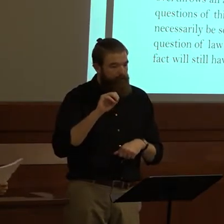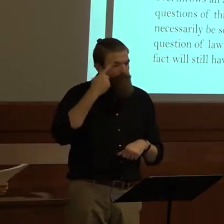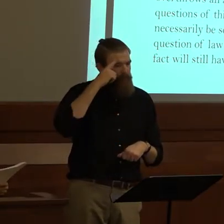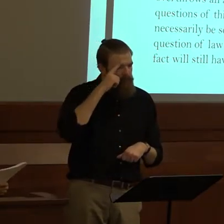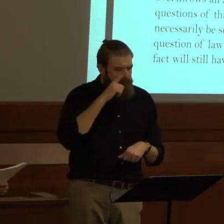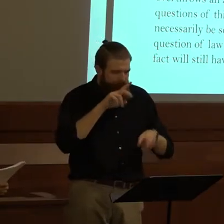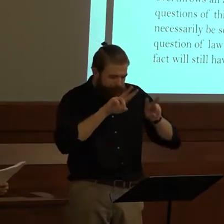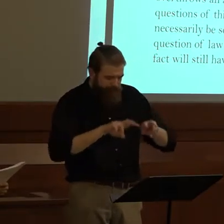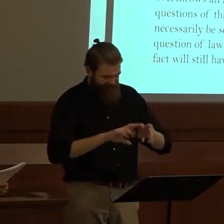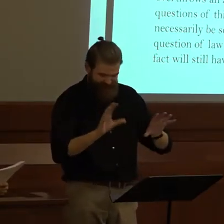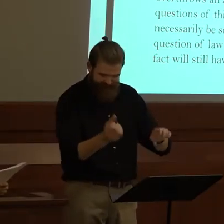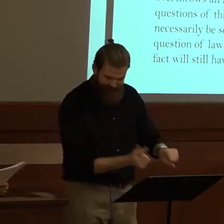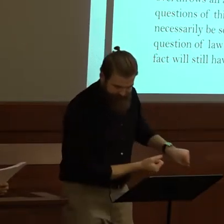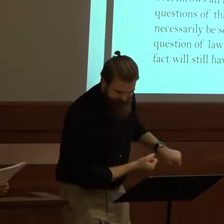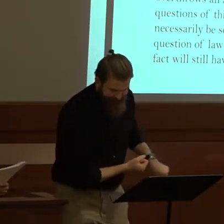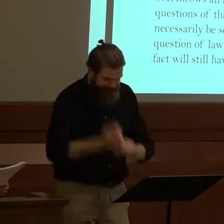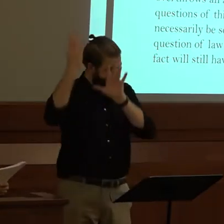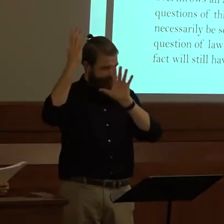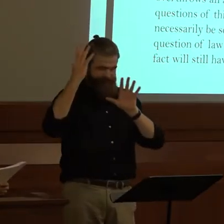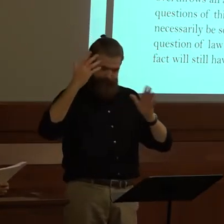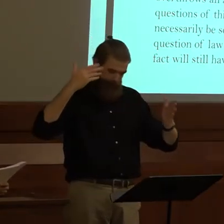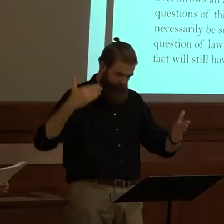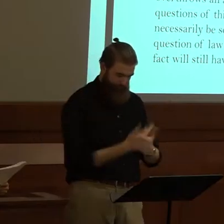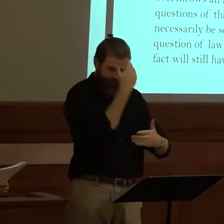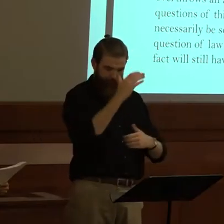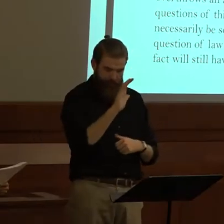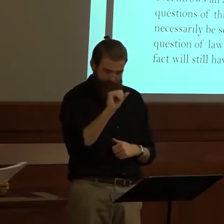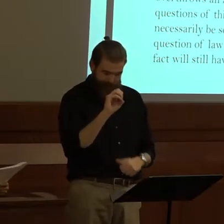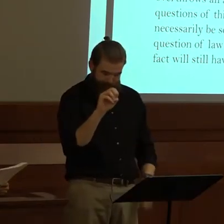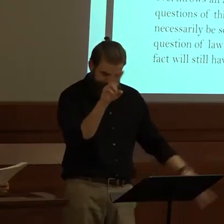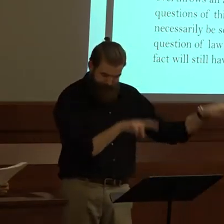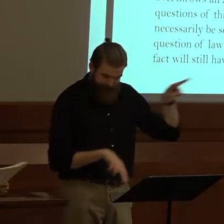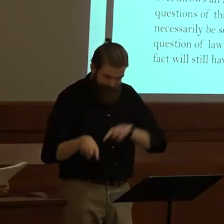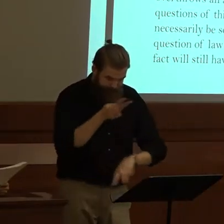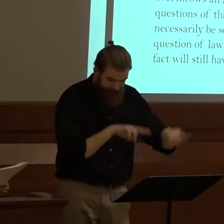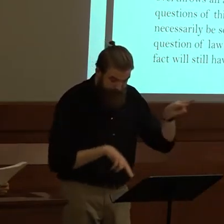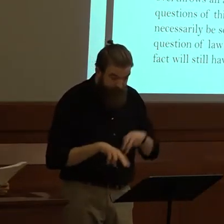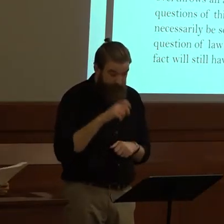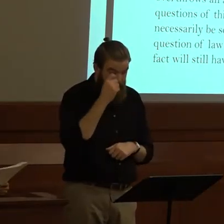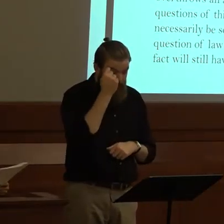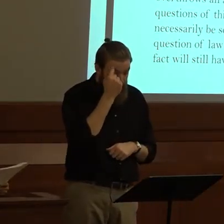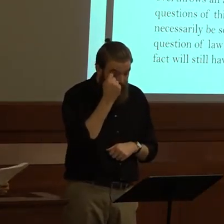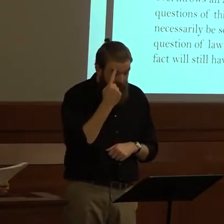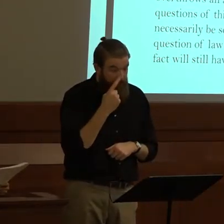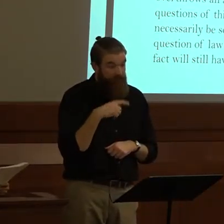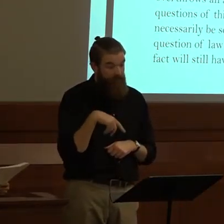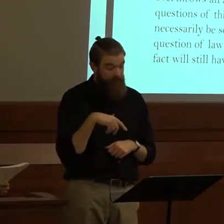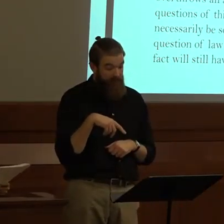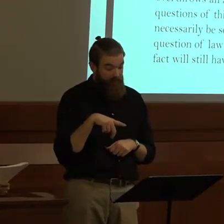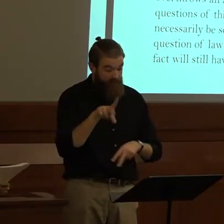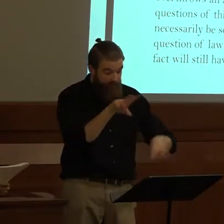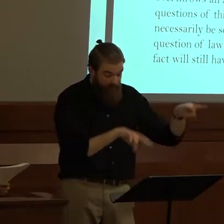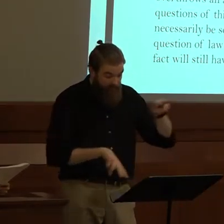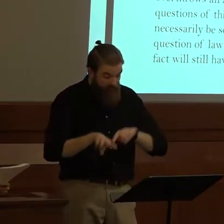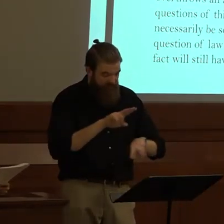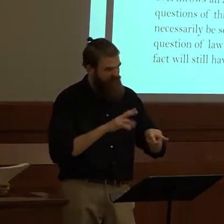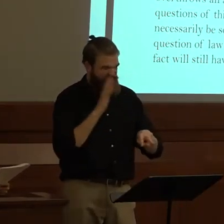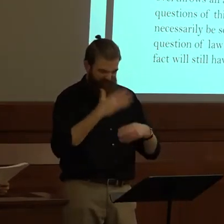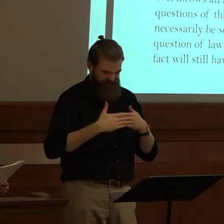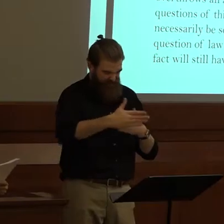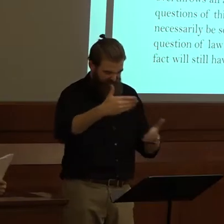as a stipulation that at first La Fonta should celebrate Mass in private, the contrary not being out of question